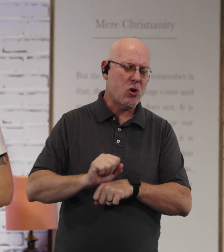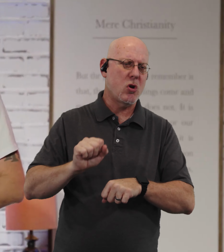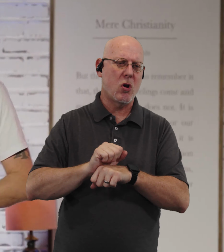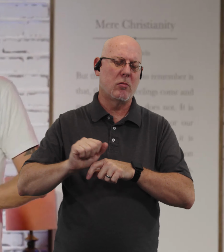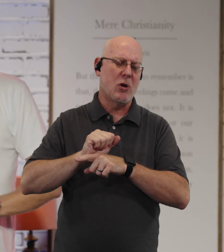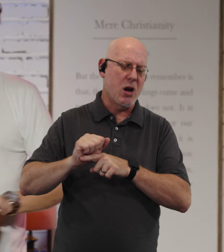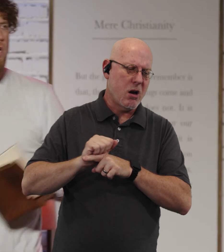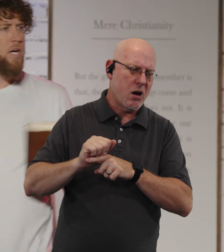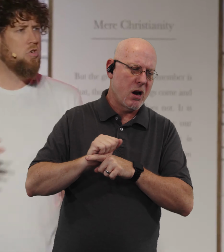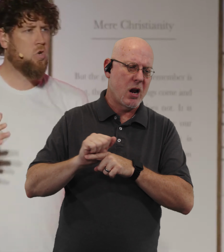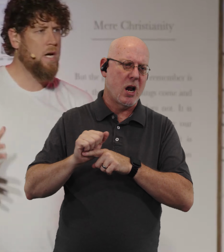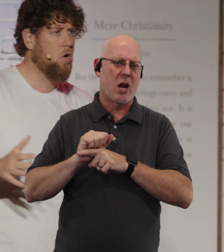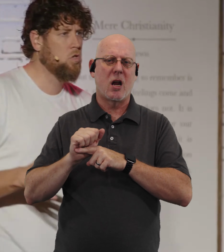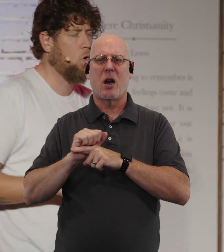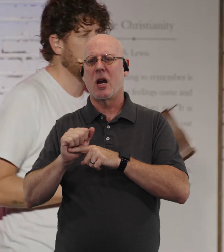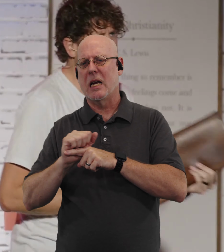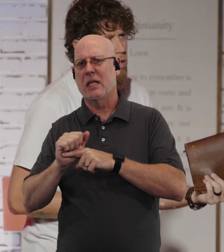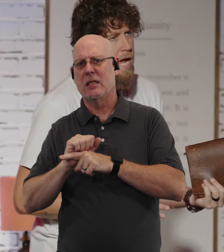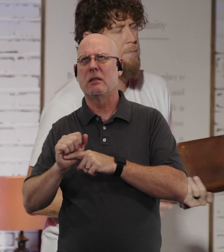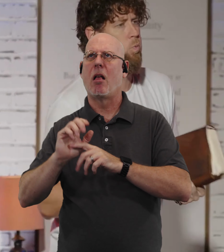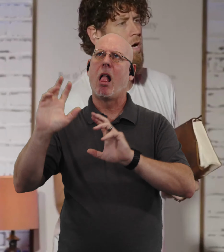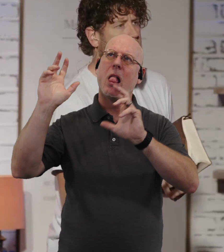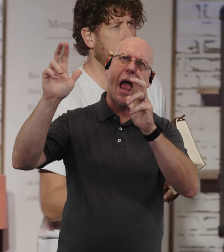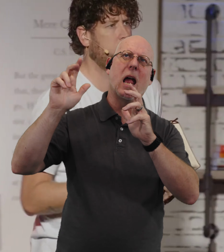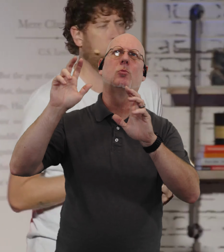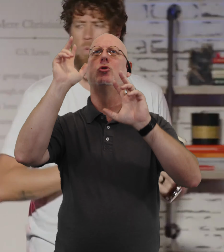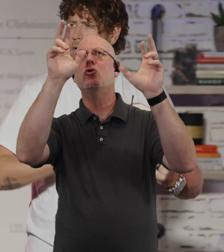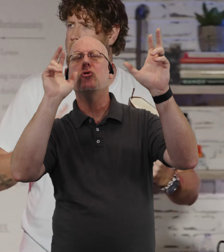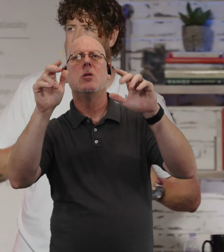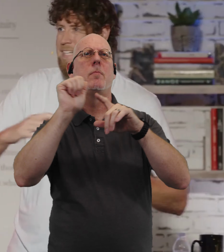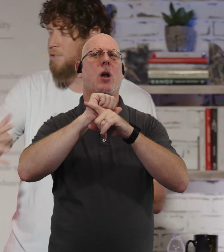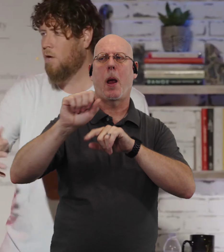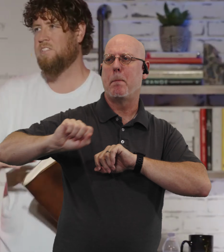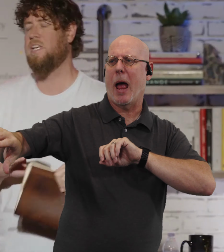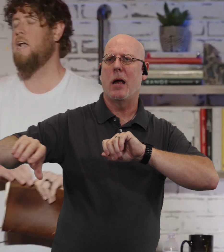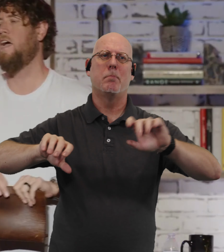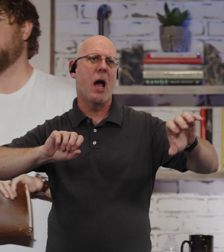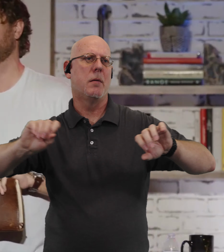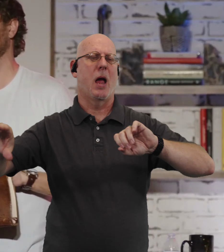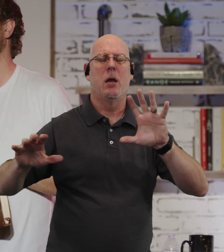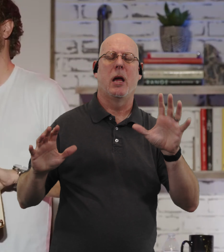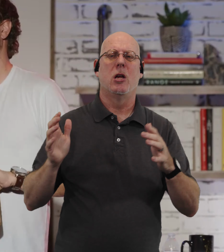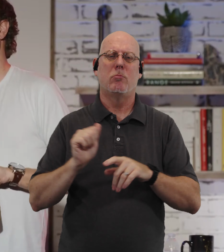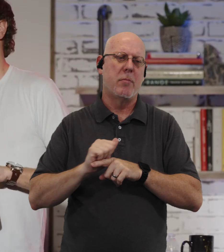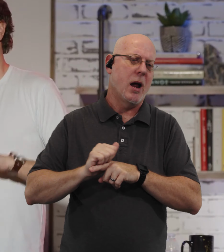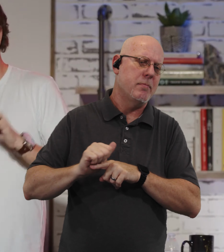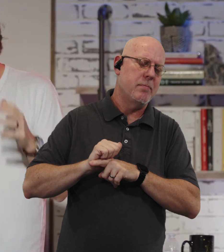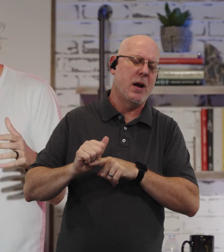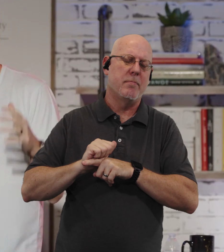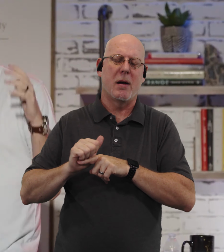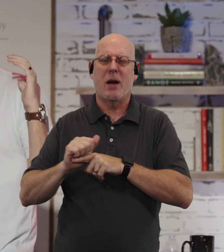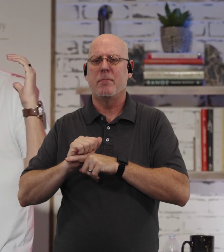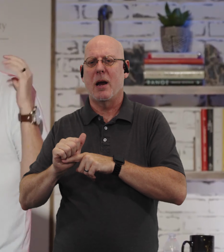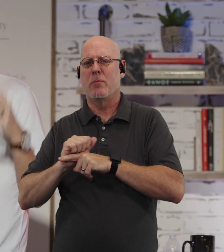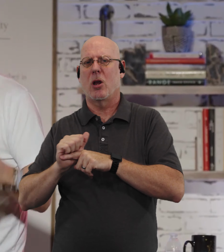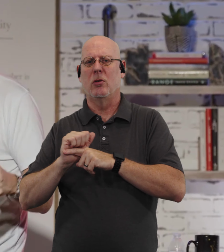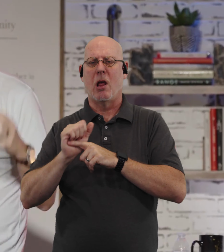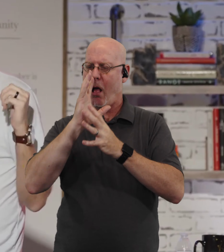blacktop, working on drills, working on layups, working on shooting, working on passing off the side of the house. Like,